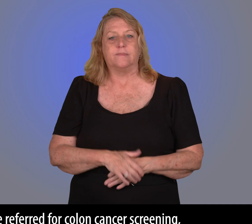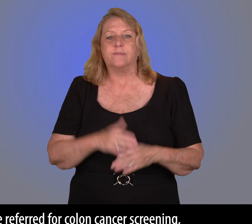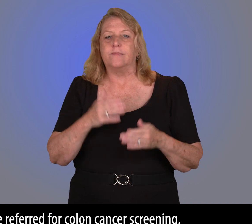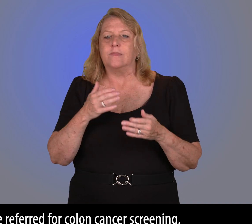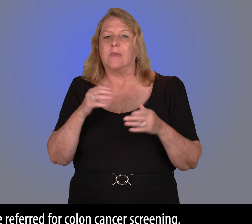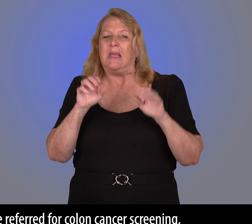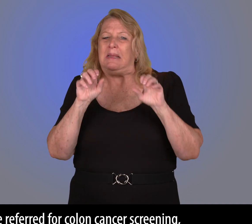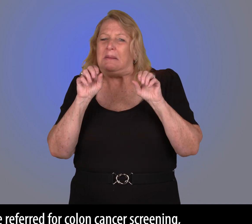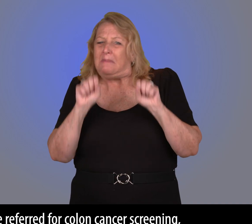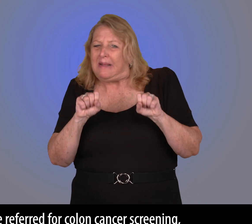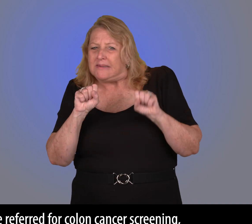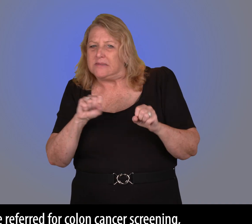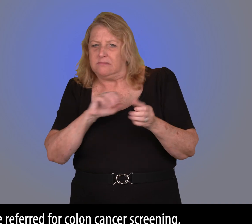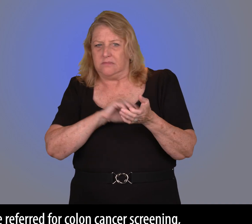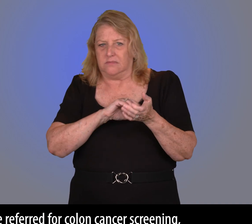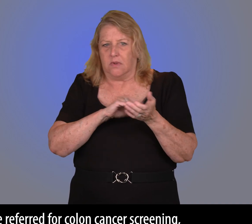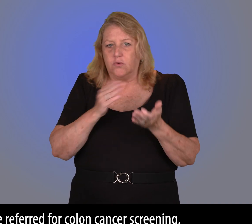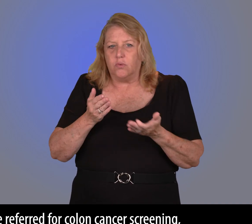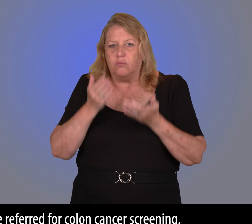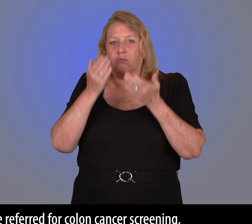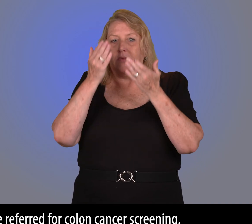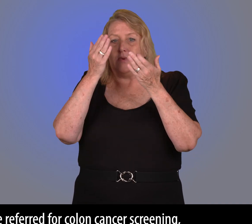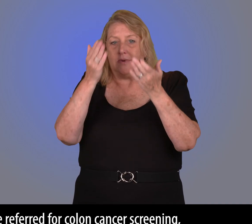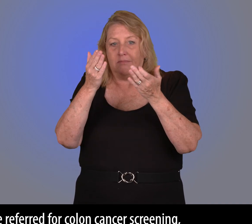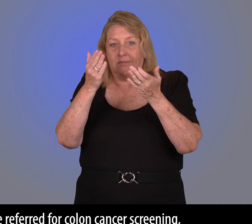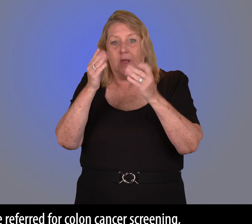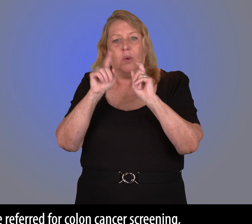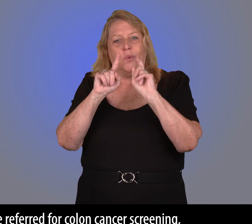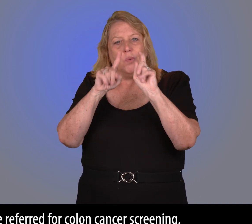You may also be referred for colon cancer screening,